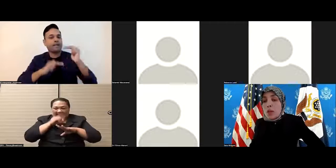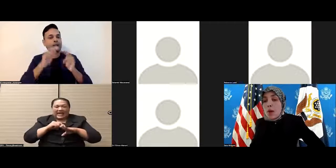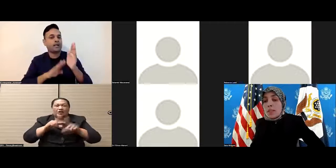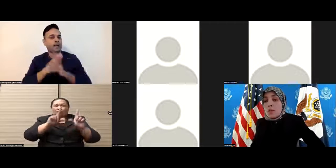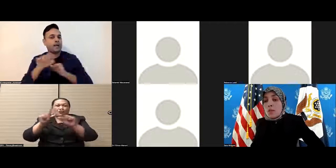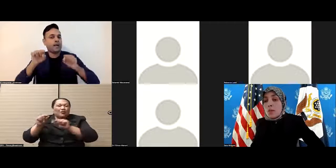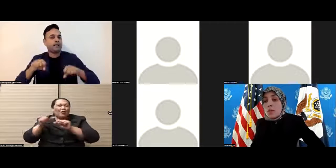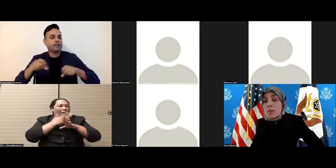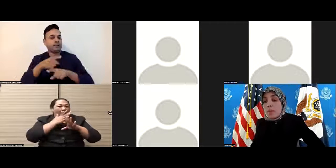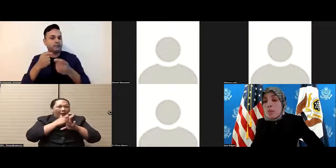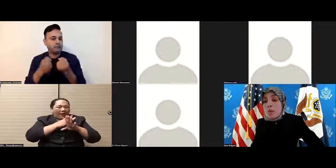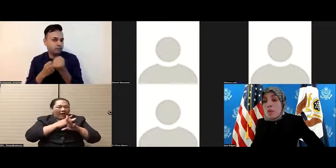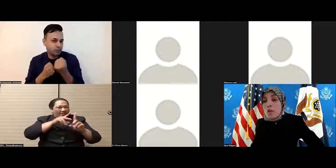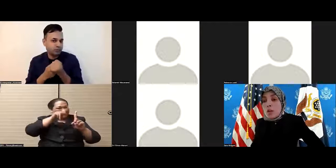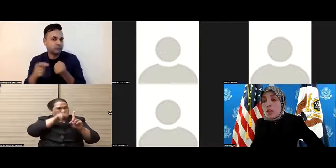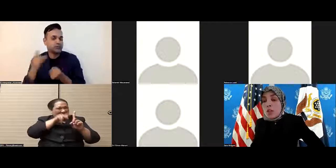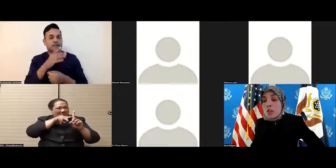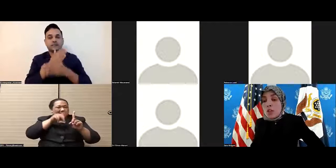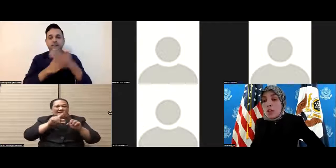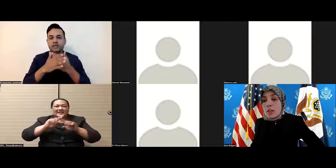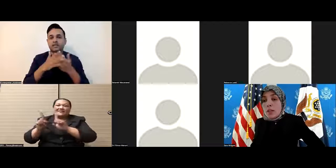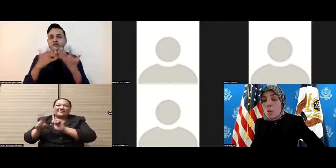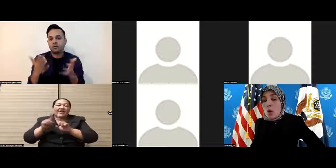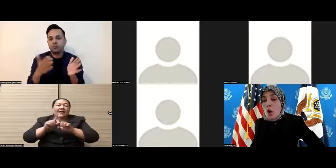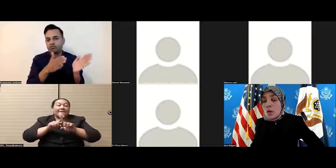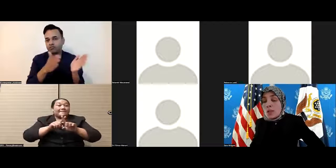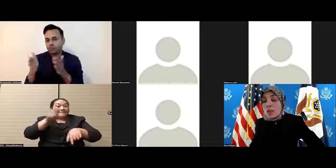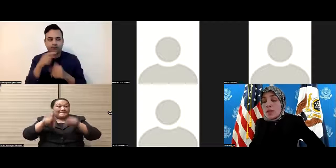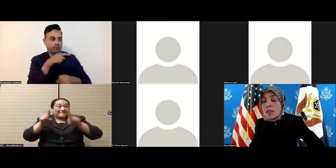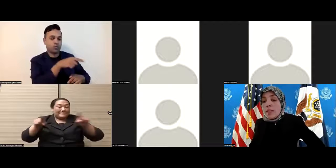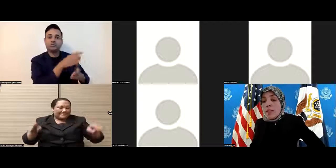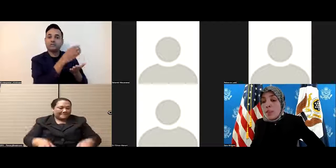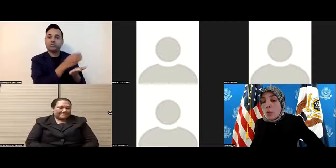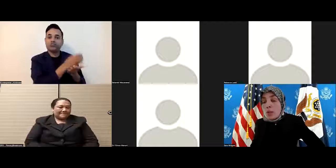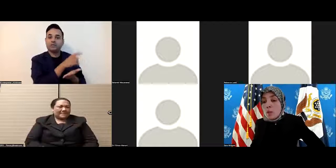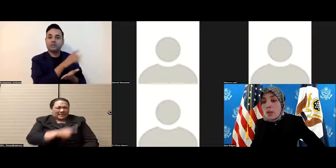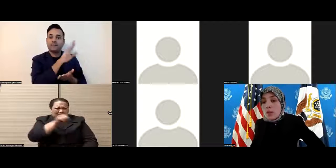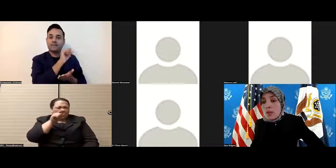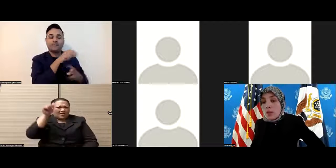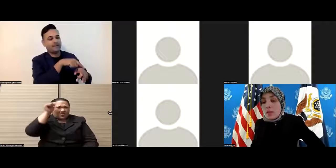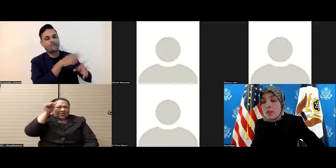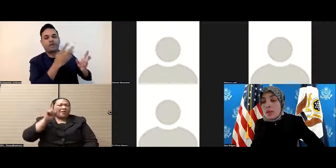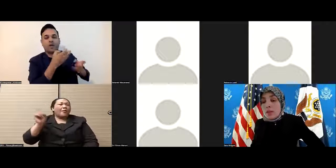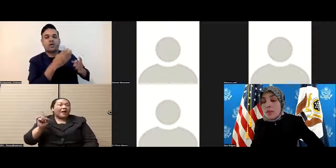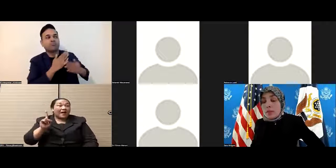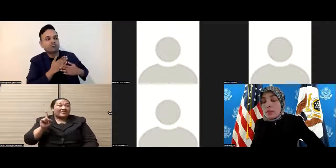But you know what? The world keeps on moving forward and changing, and we're always constantly dealing with new